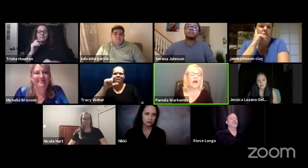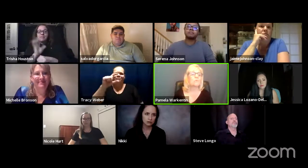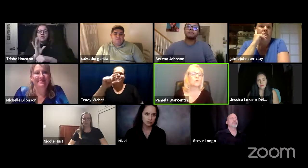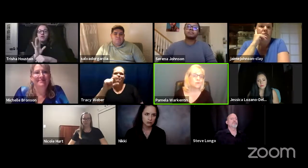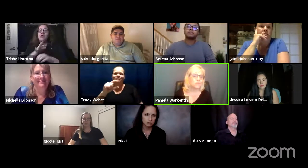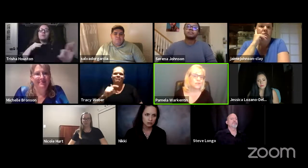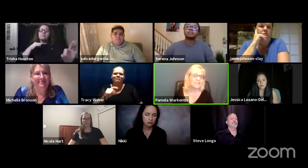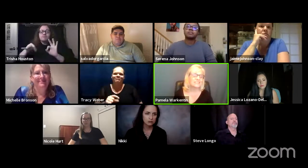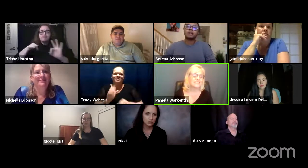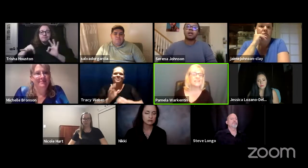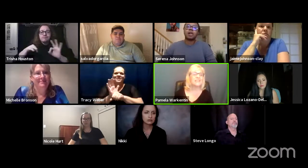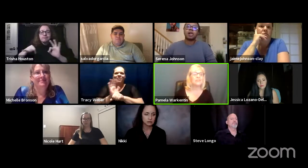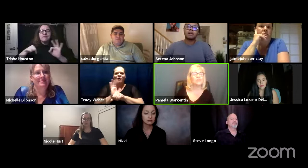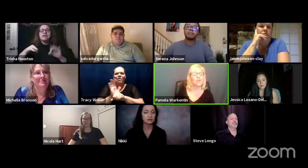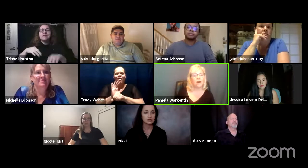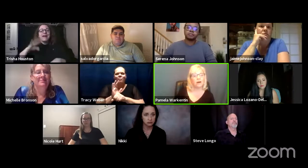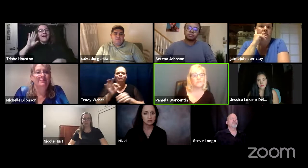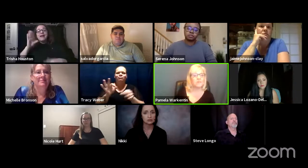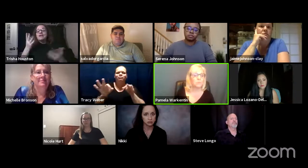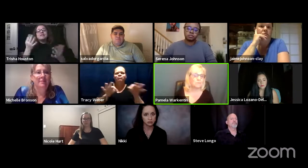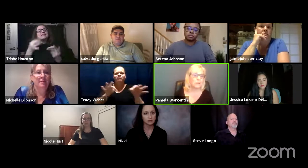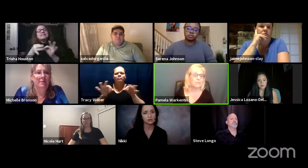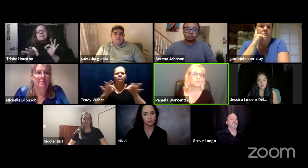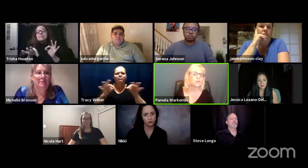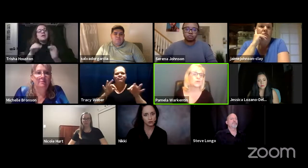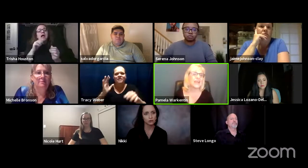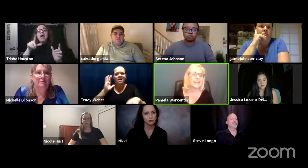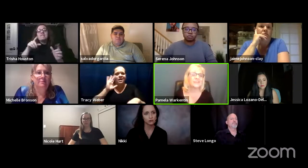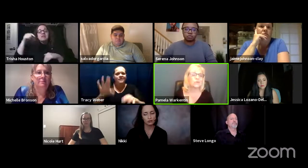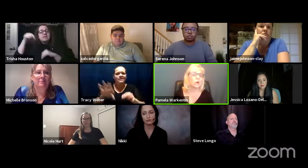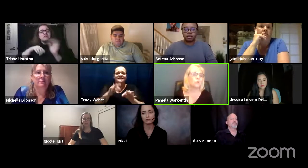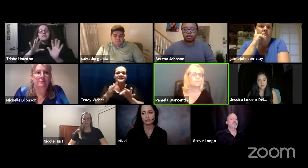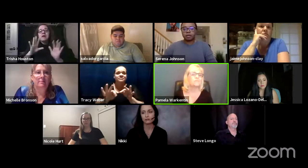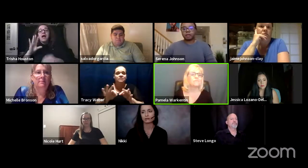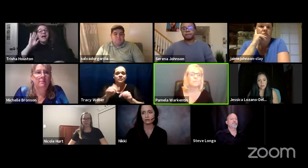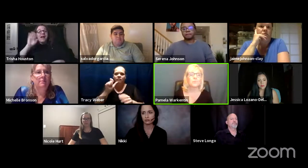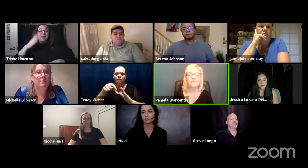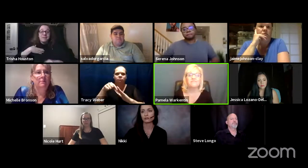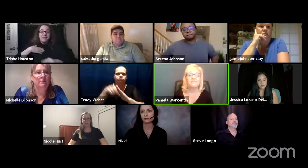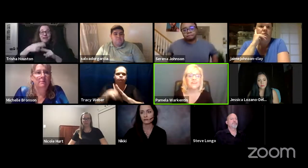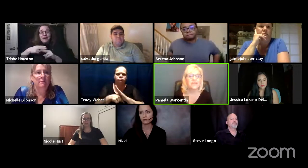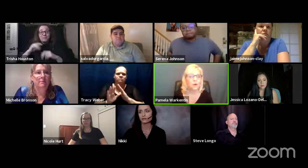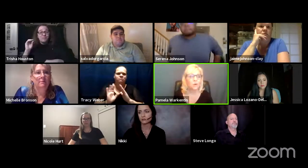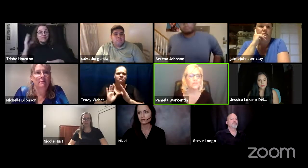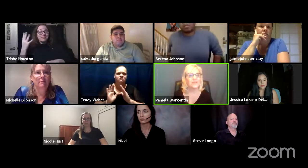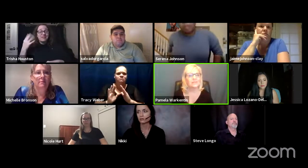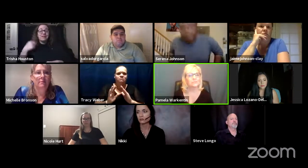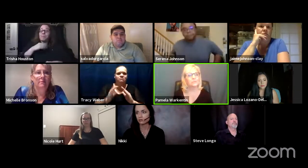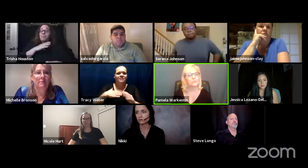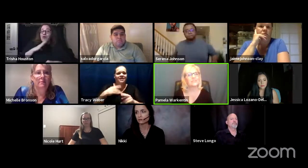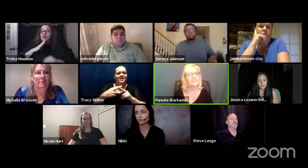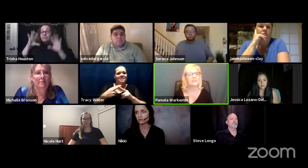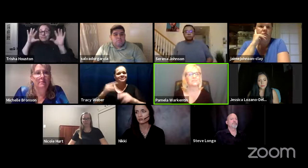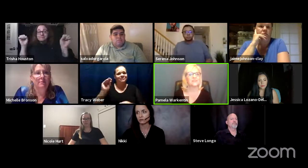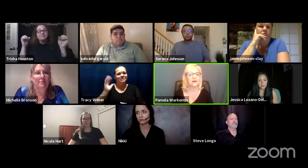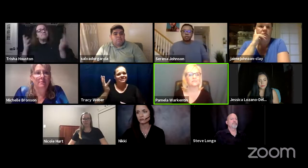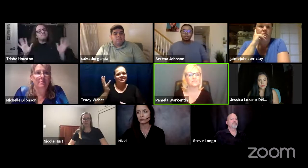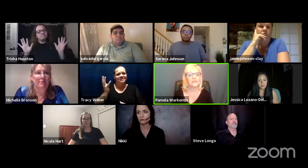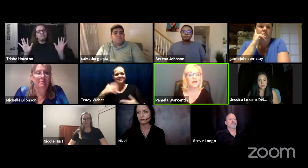I would also like to see each of the board members create their own brief video that introduces themselves.